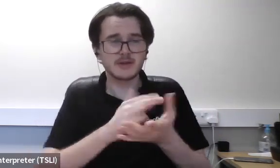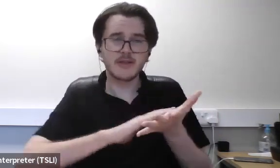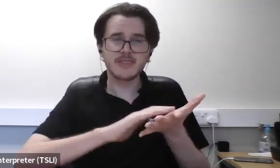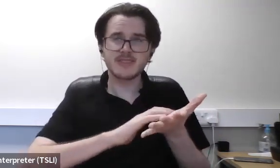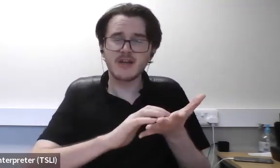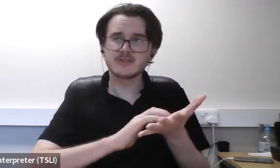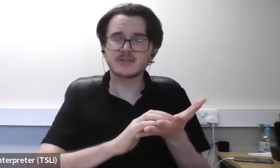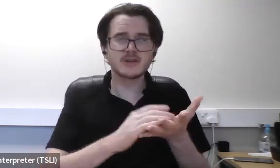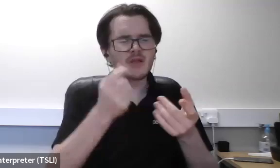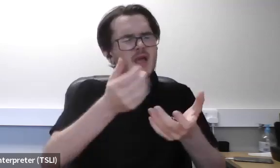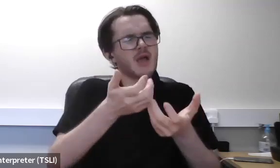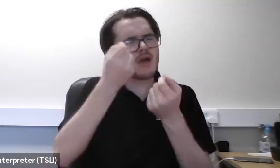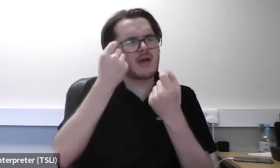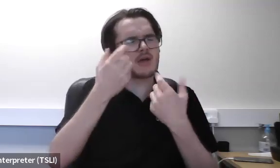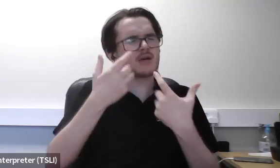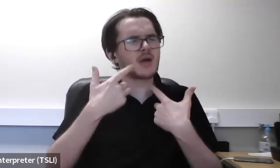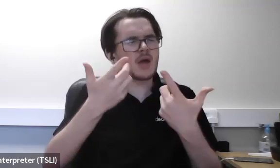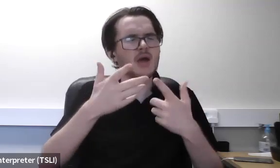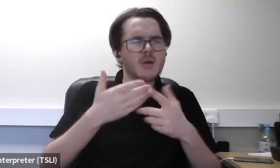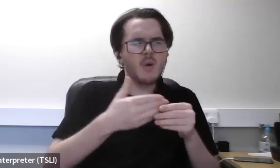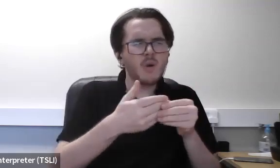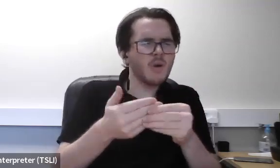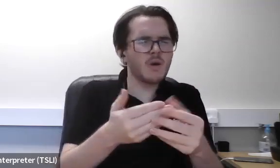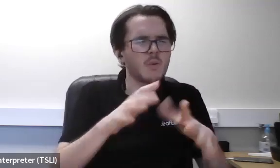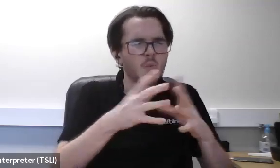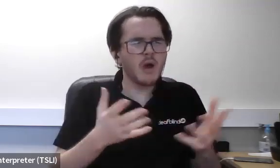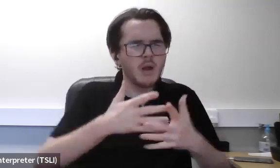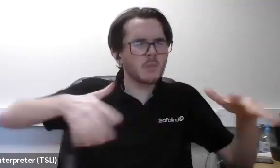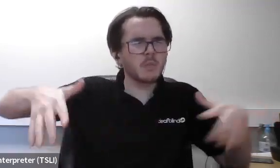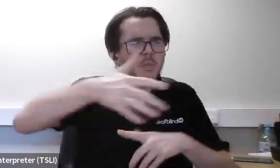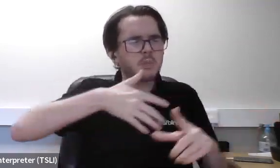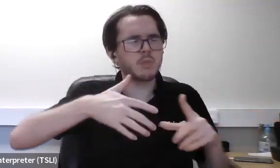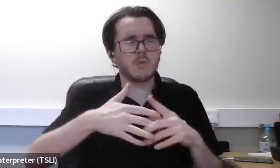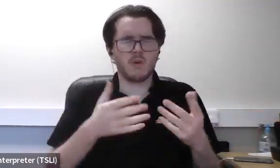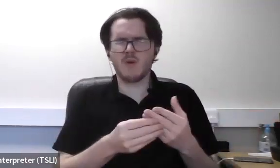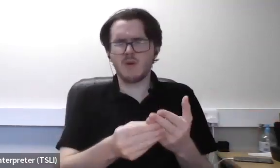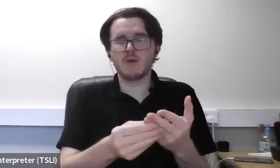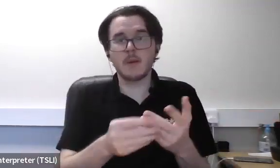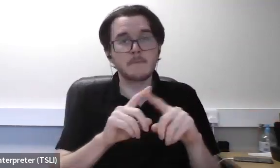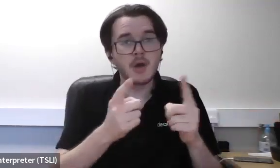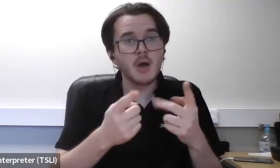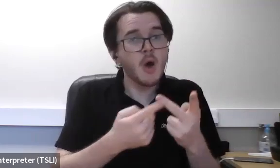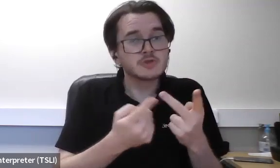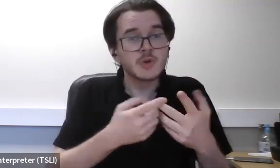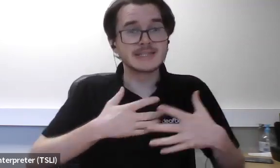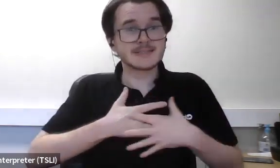yet terrified in some cases that this actual act of touching itself could potentially prove fatal to